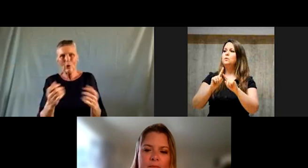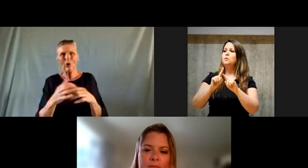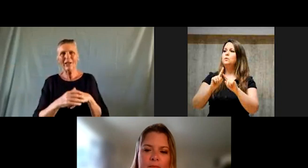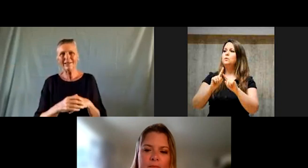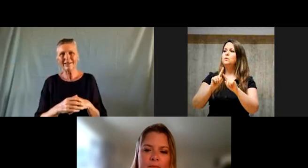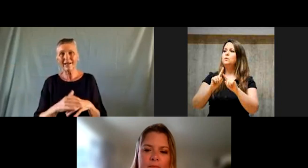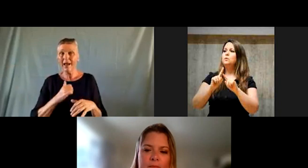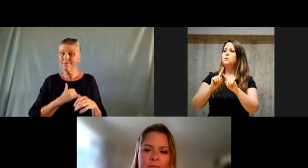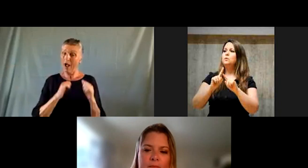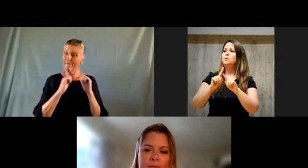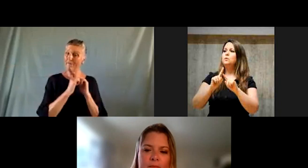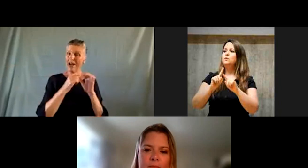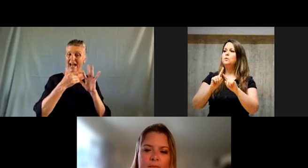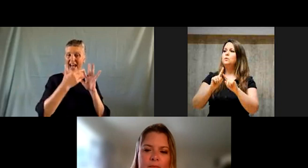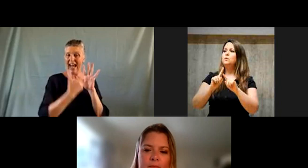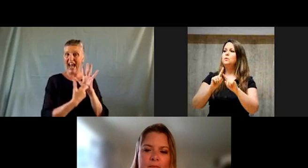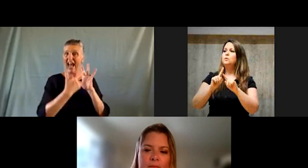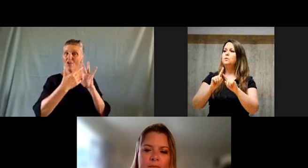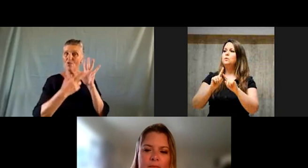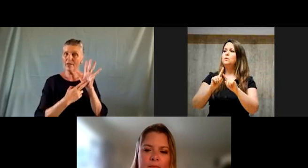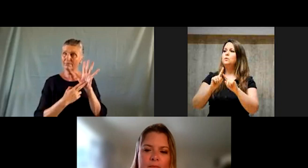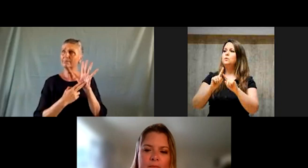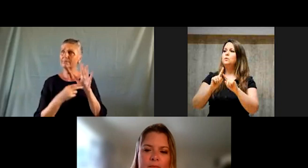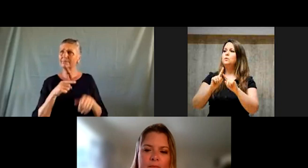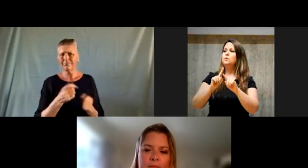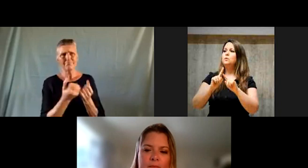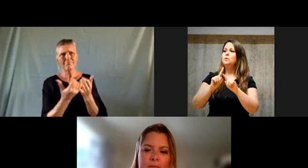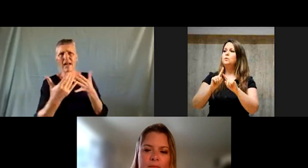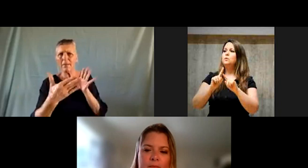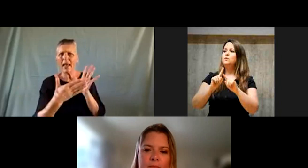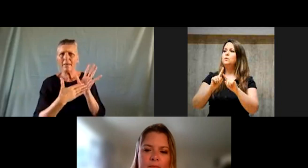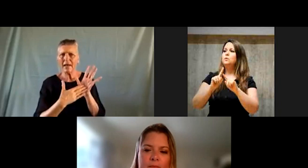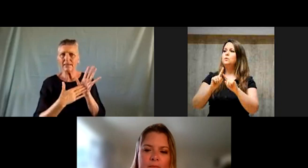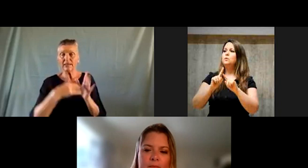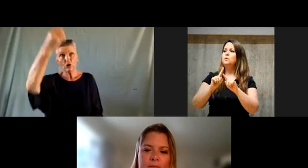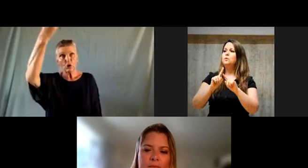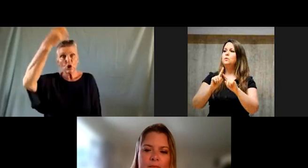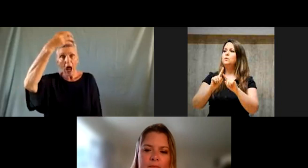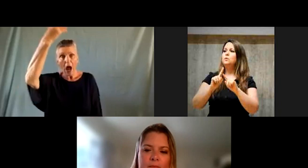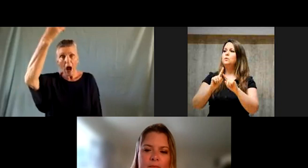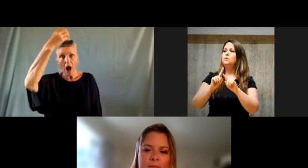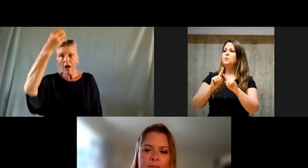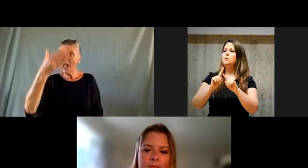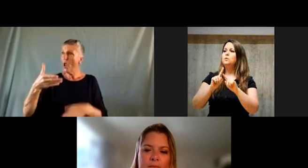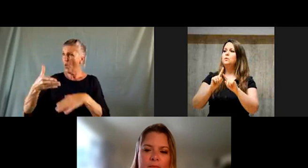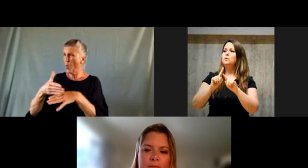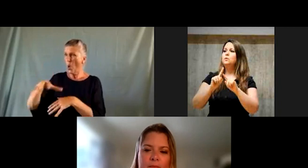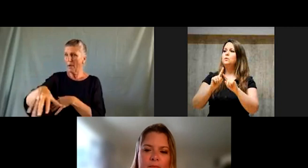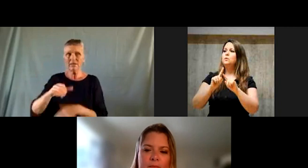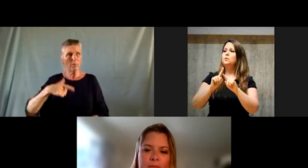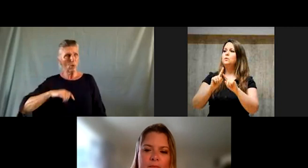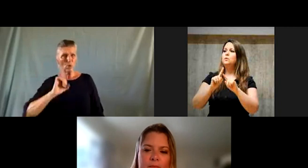My friend Erin had to spend many months showering in the workplace because her